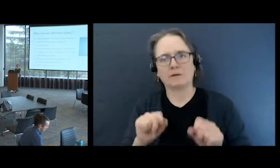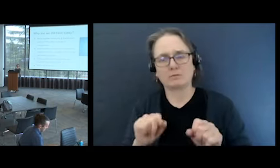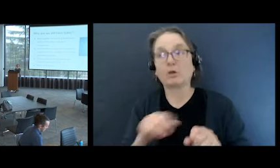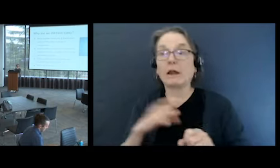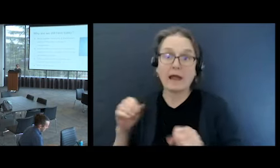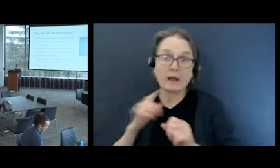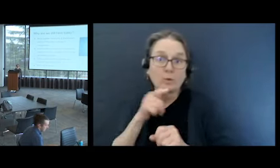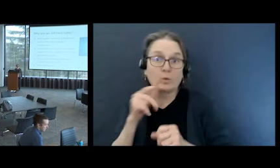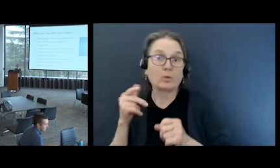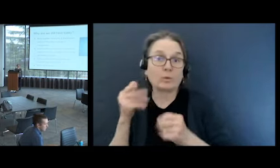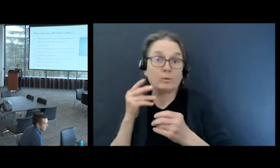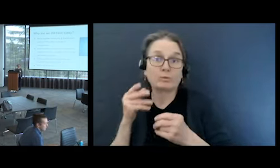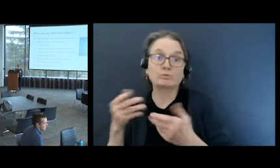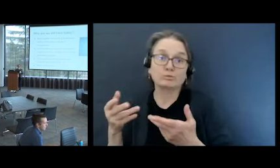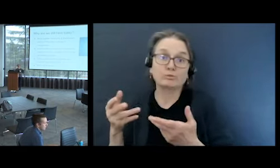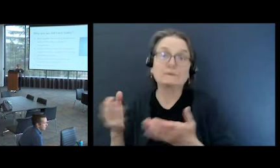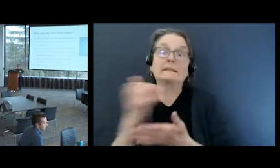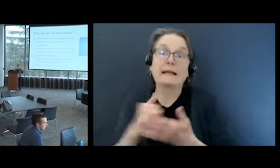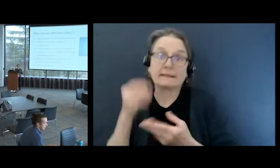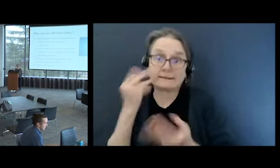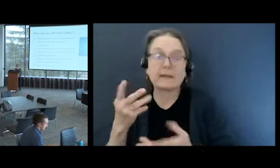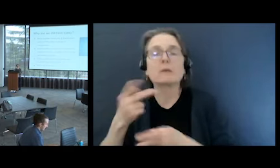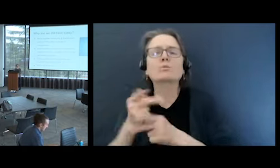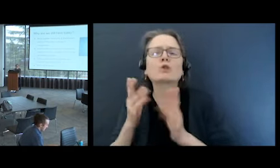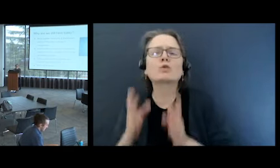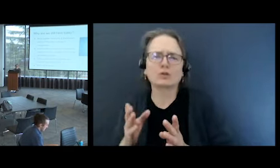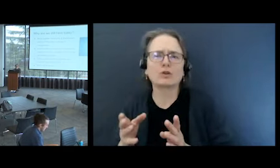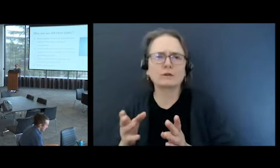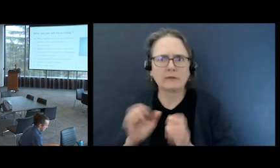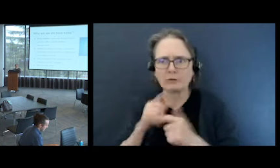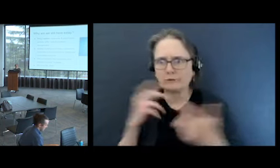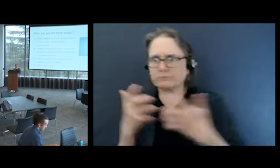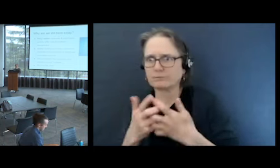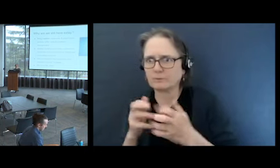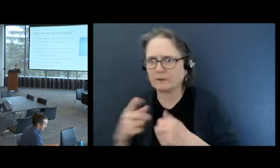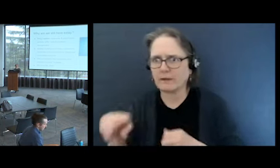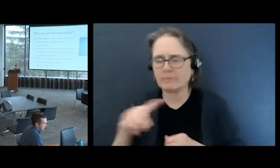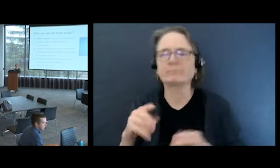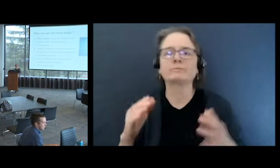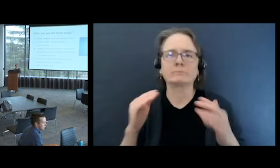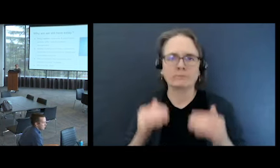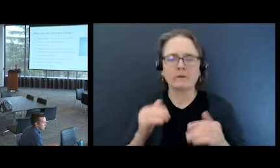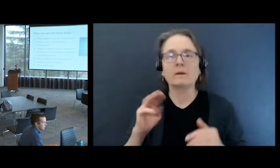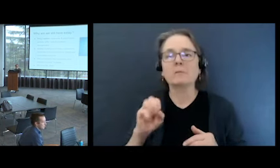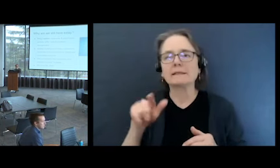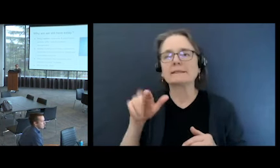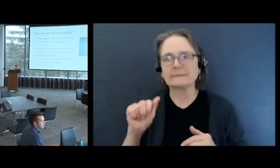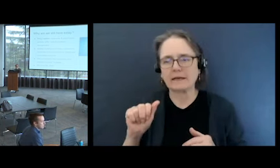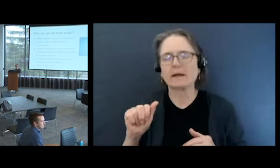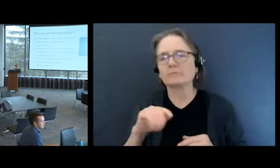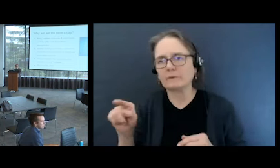I'm Elizabeth Saul. I introduced myself yesterday, so I won't go into detail. But so I'm a sole proprietor, Seattleite